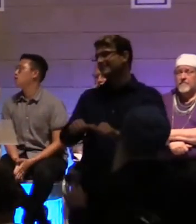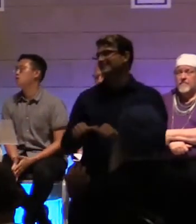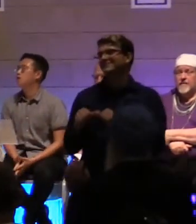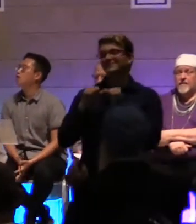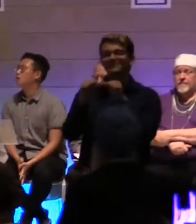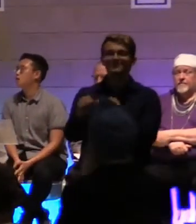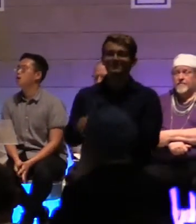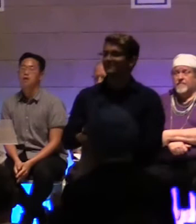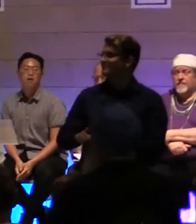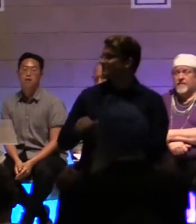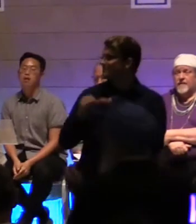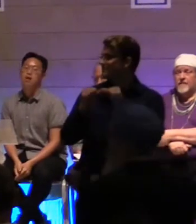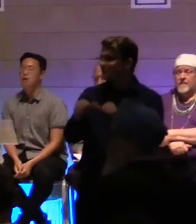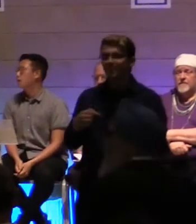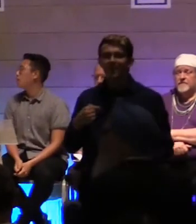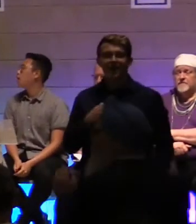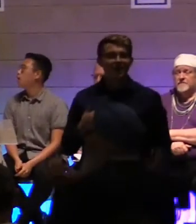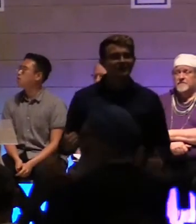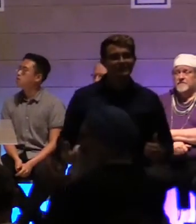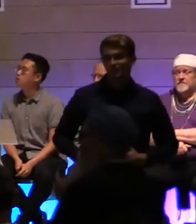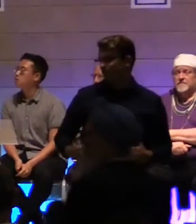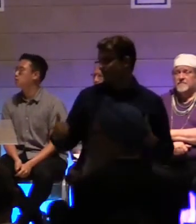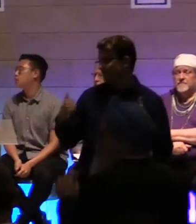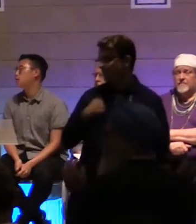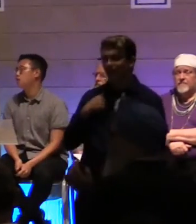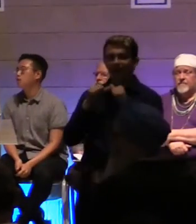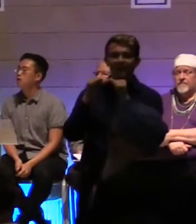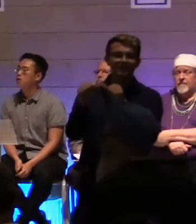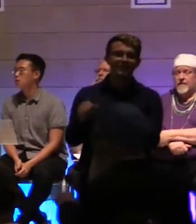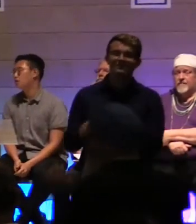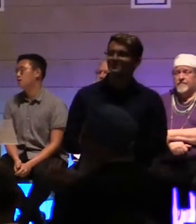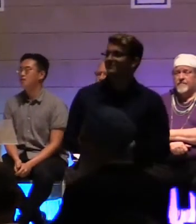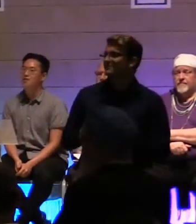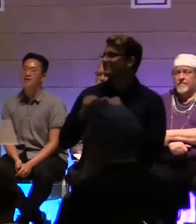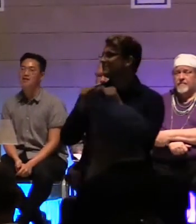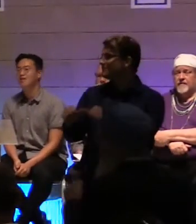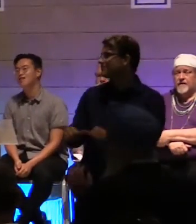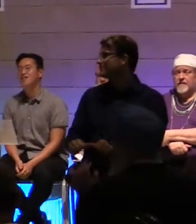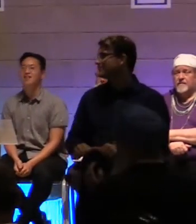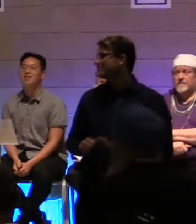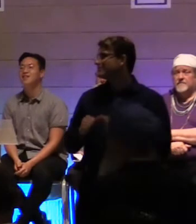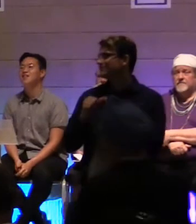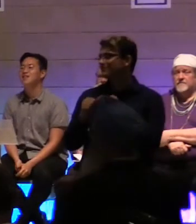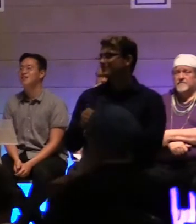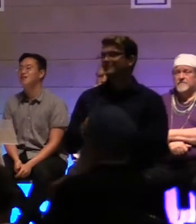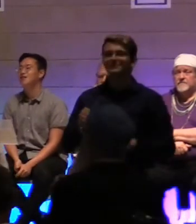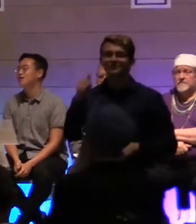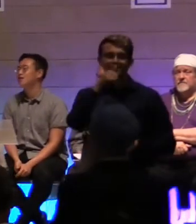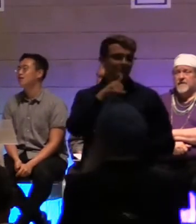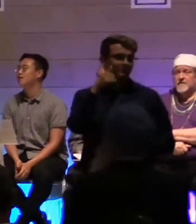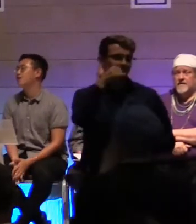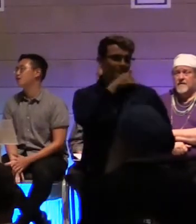it. Any survivors in the house? I survived it. So now I can go on.